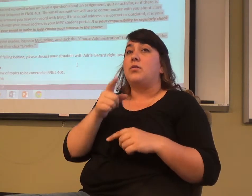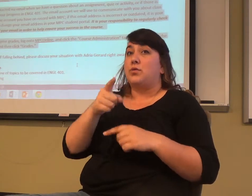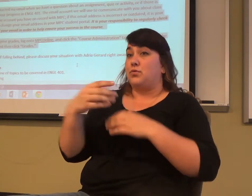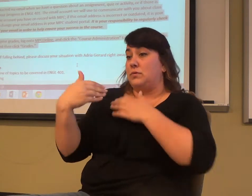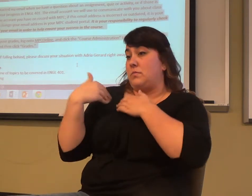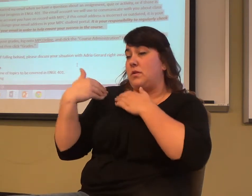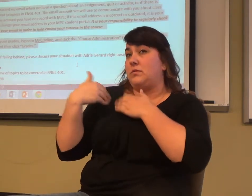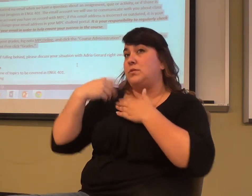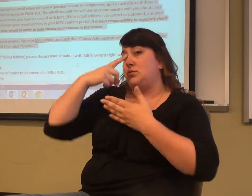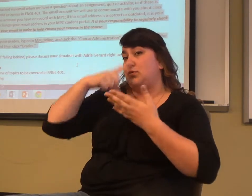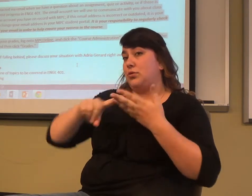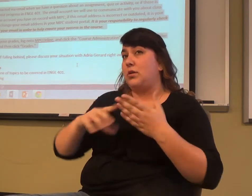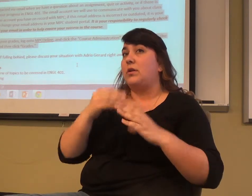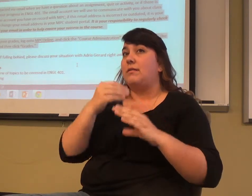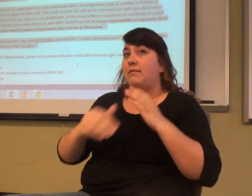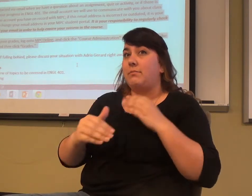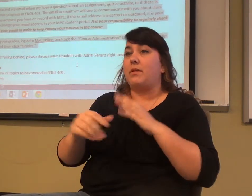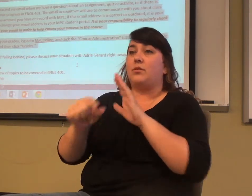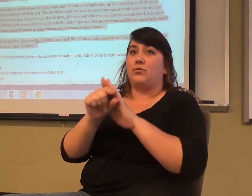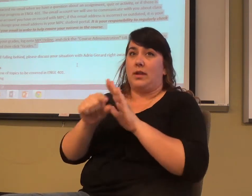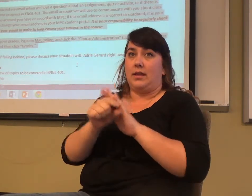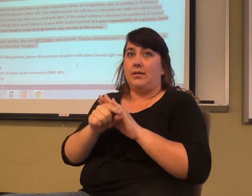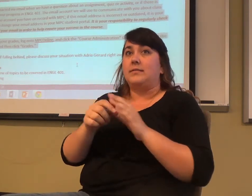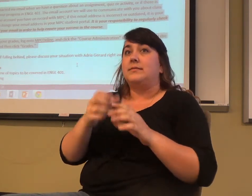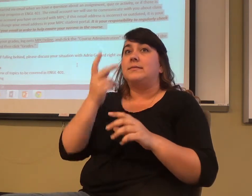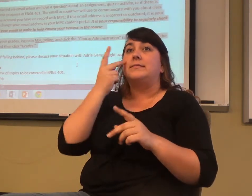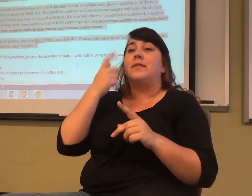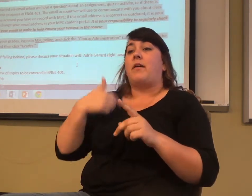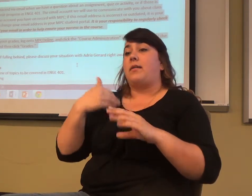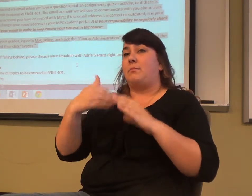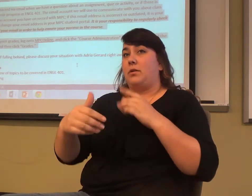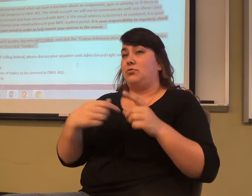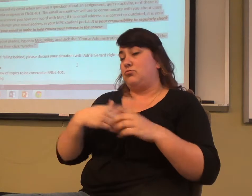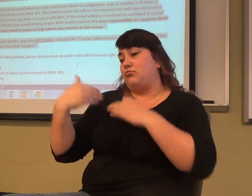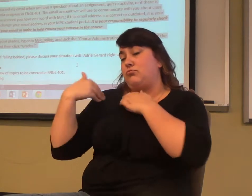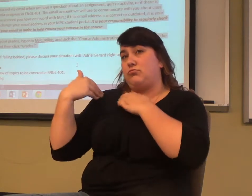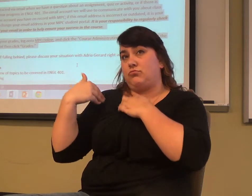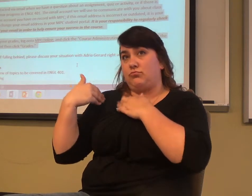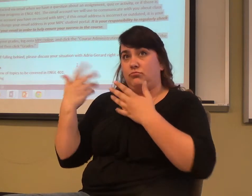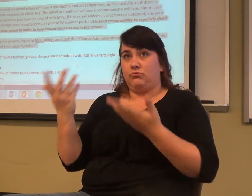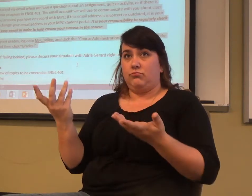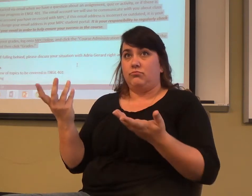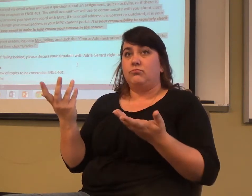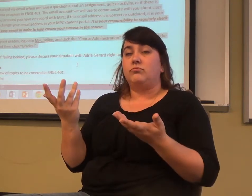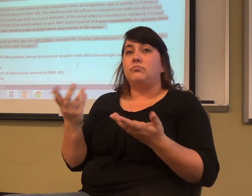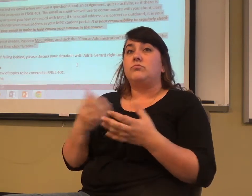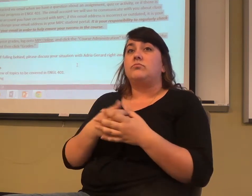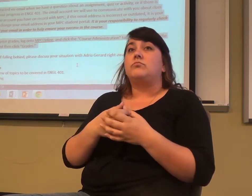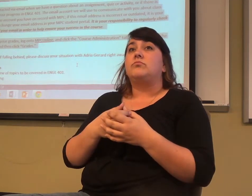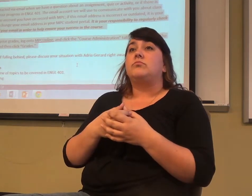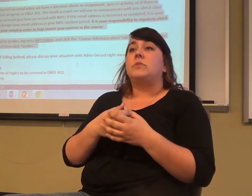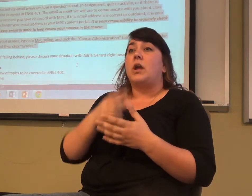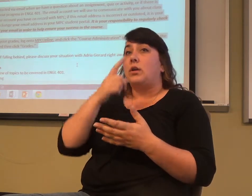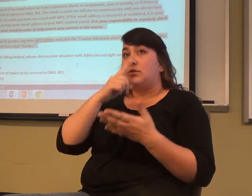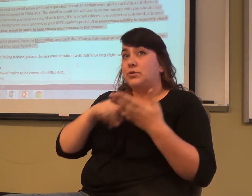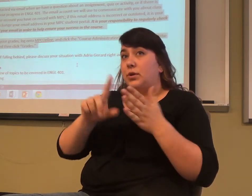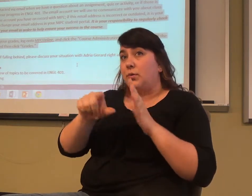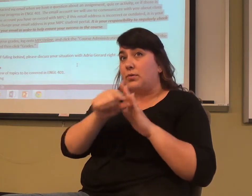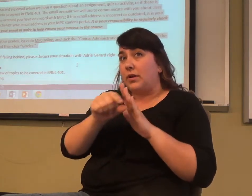and your grades to see if you've got correspondence from me. Checking your grades is also a way to double check my work. With